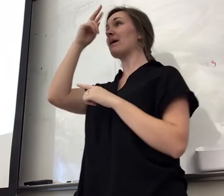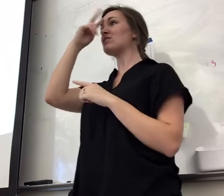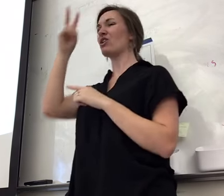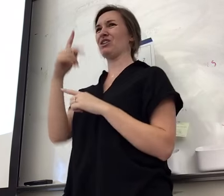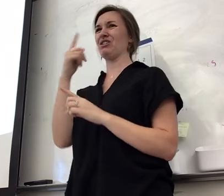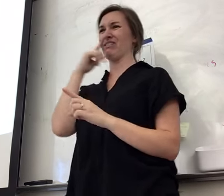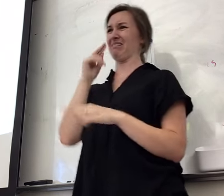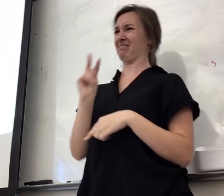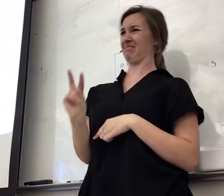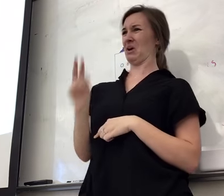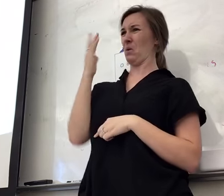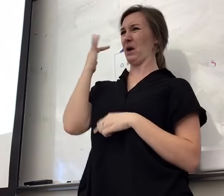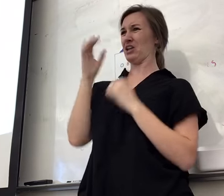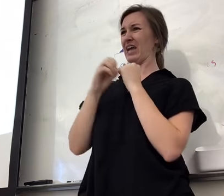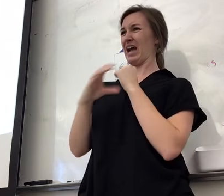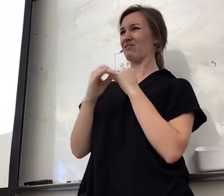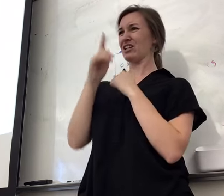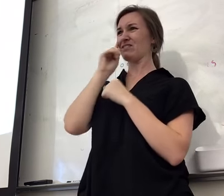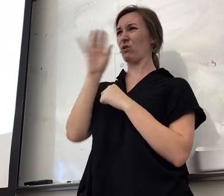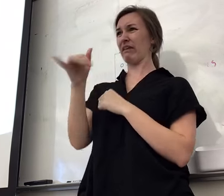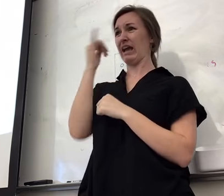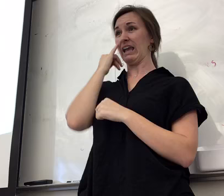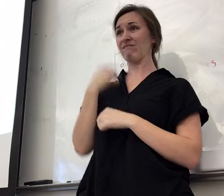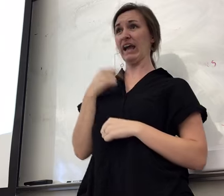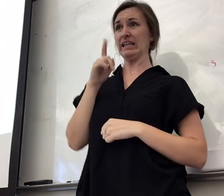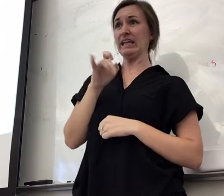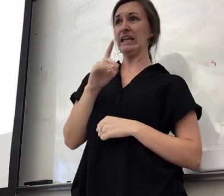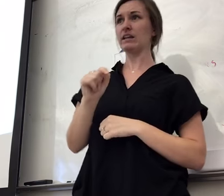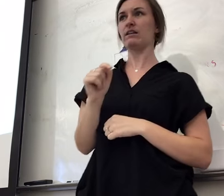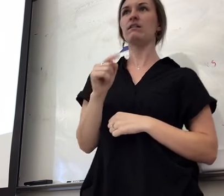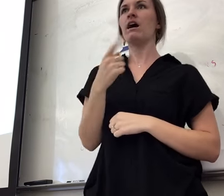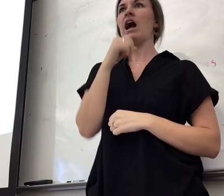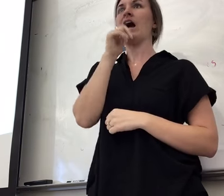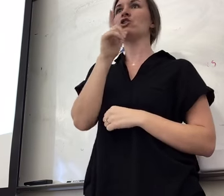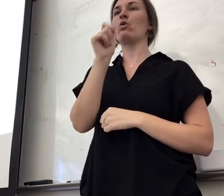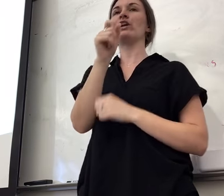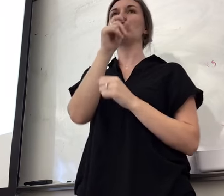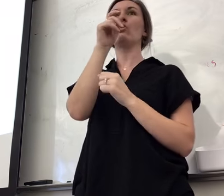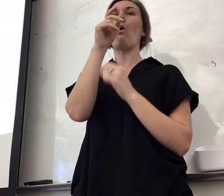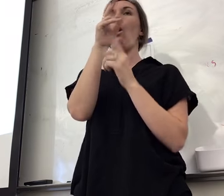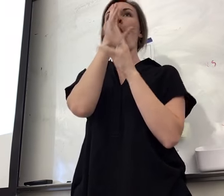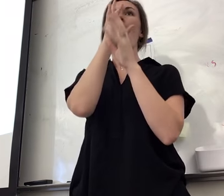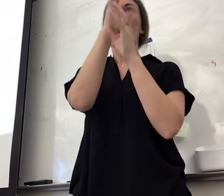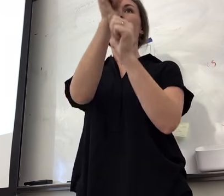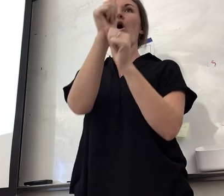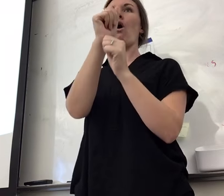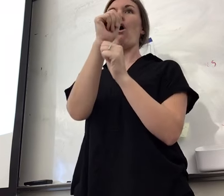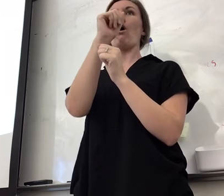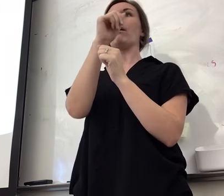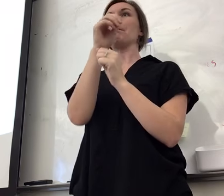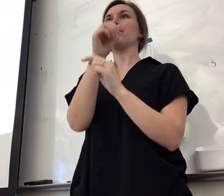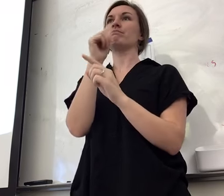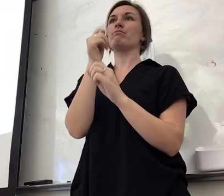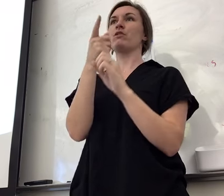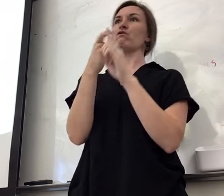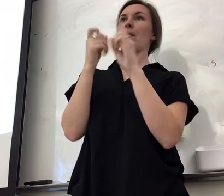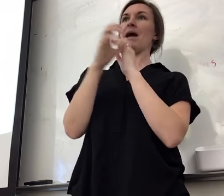If I'm going to use an avocado, I don't need an advertisement to tell me to go buy an avocado. They're not advertising for avocados. They're advertising because you can buy